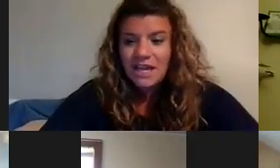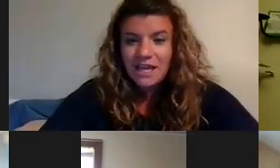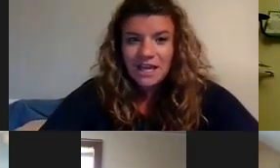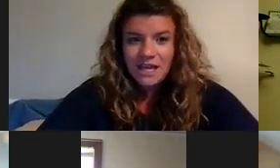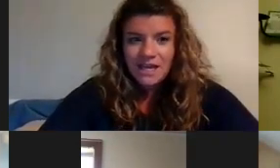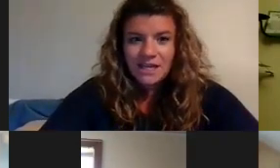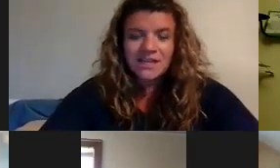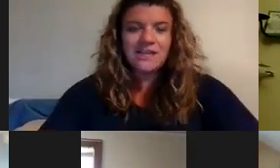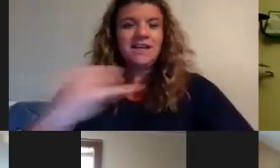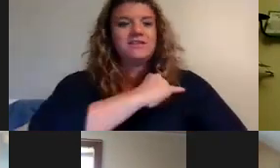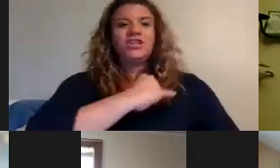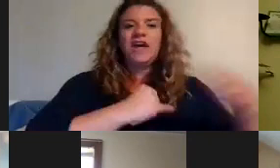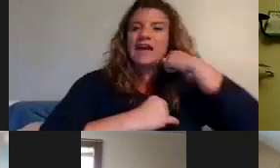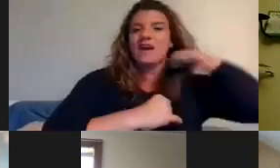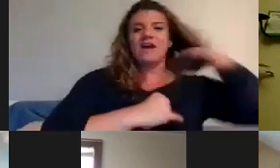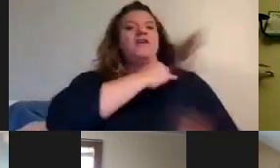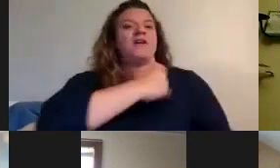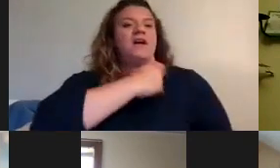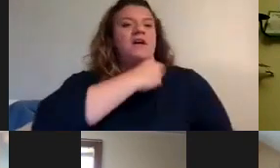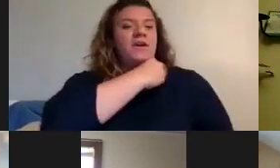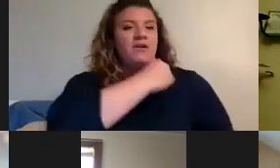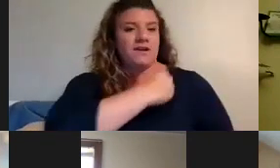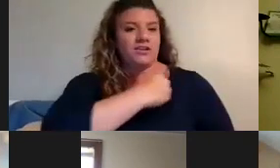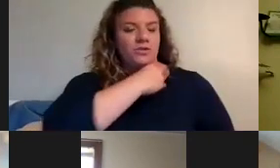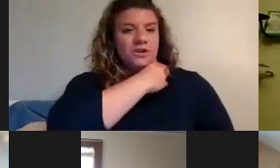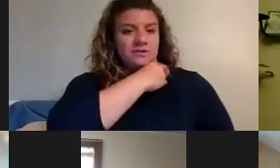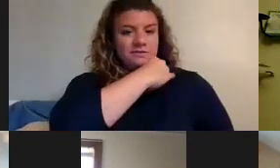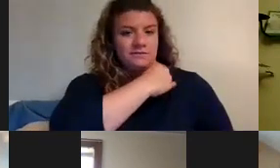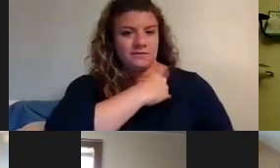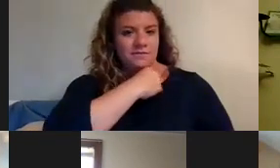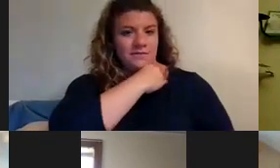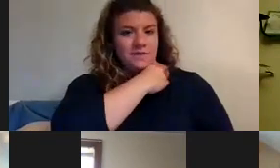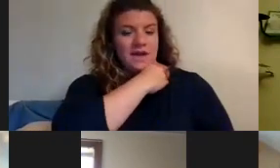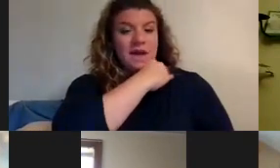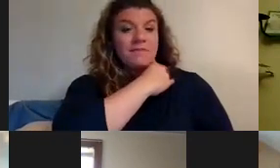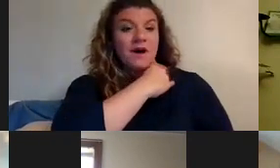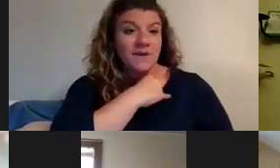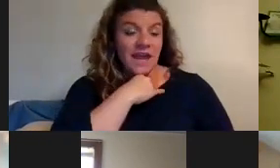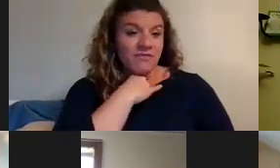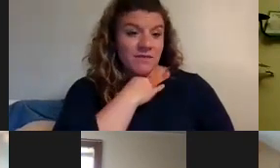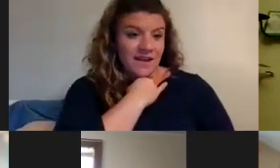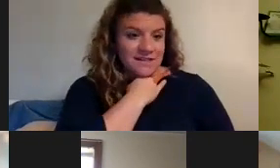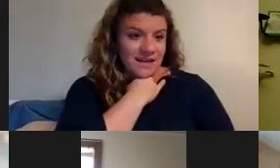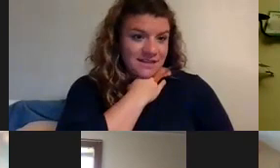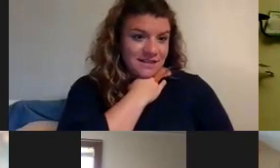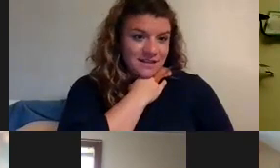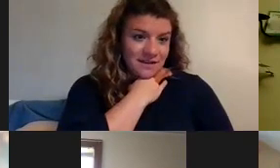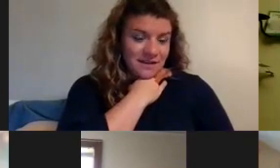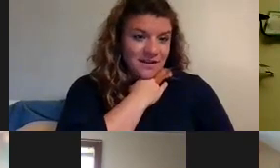name, Julie? It's a J up here on my shoulder. Mm-hmm. And my mommy gave me that sign. Yeah.